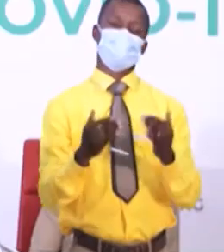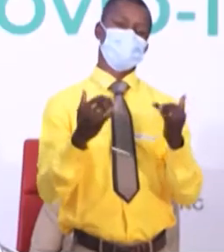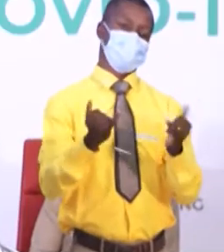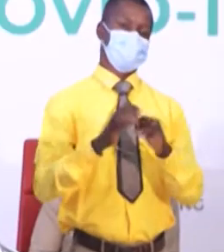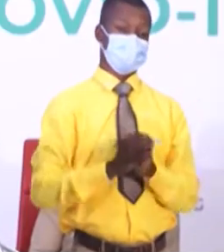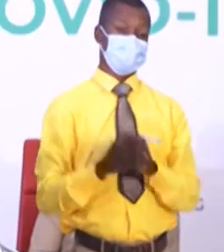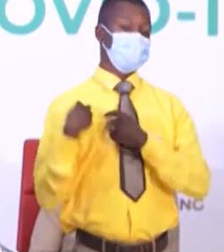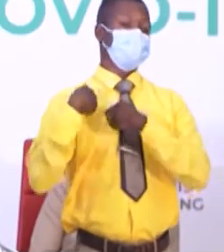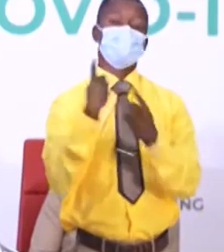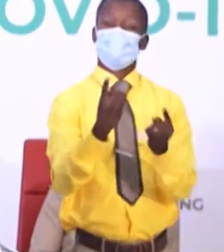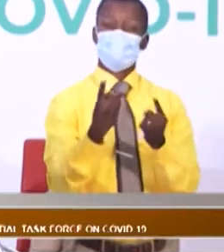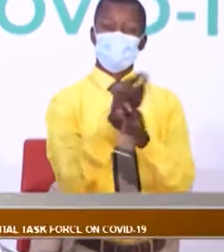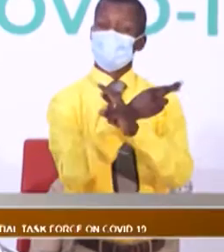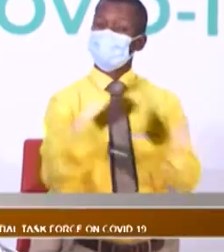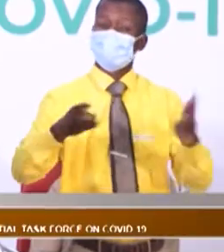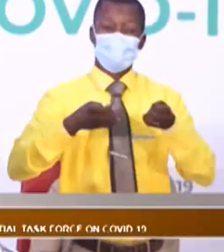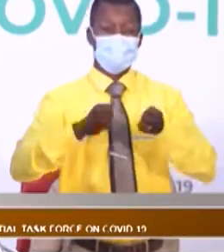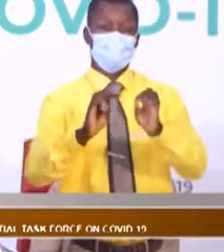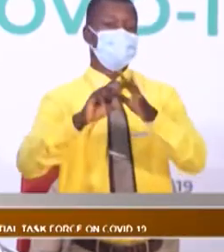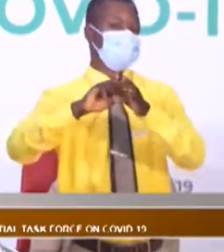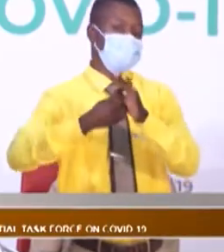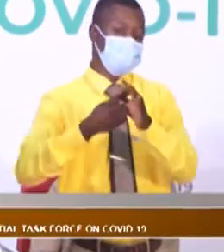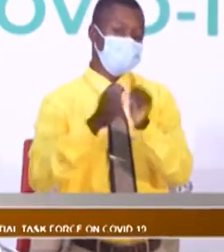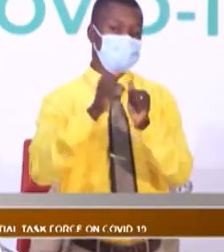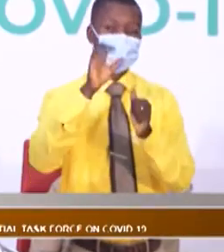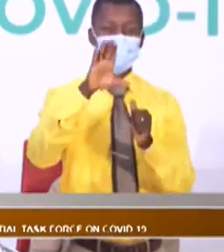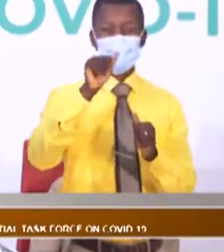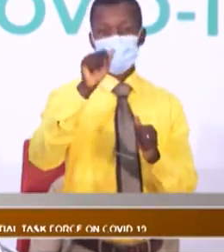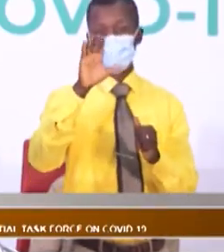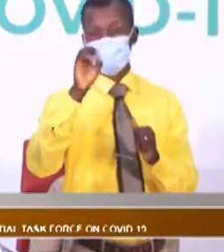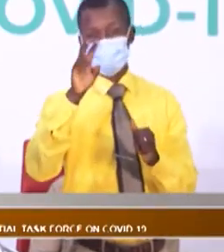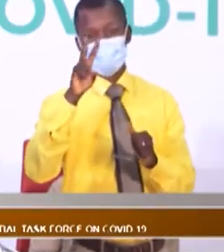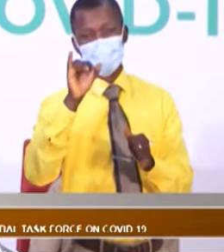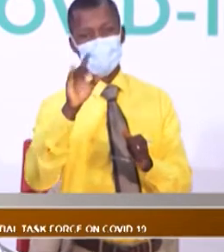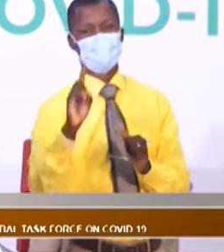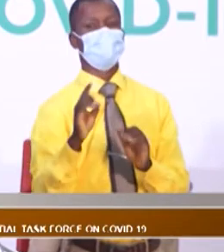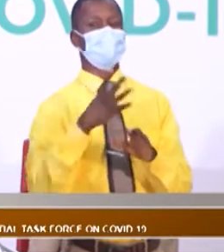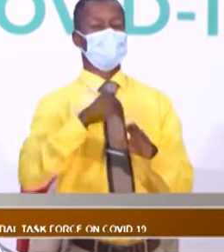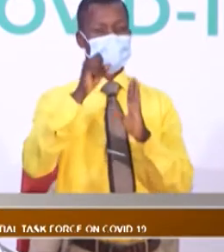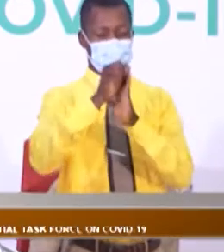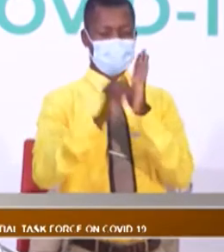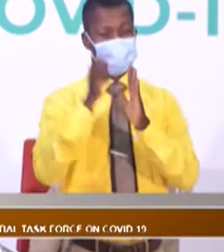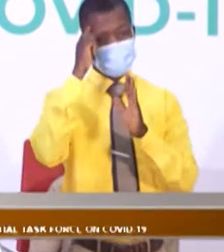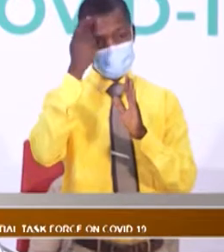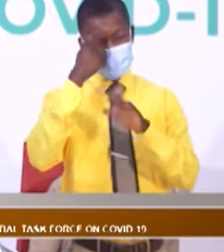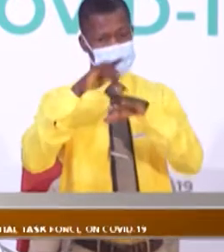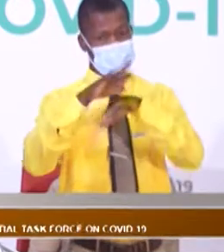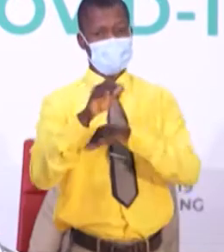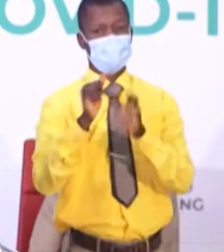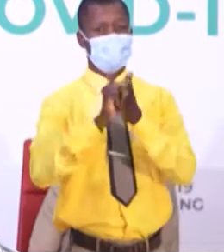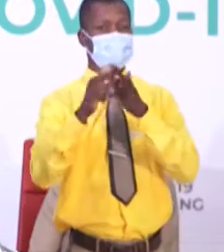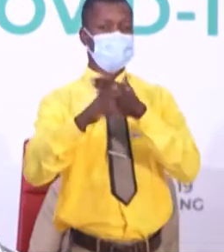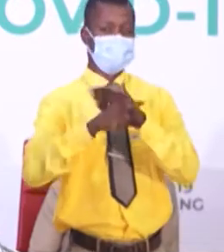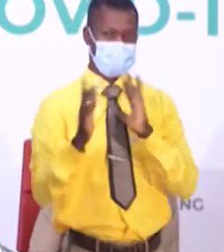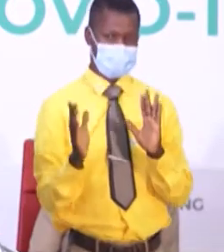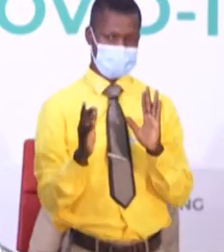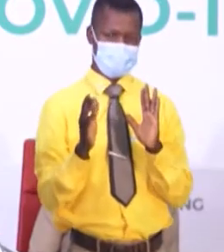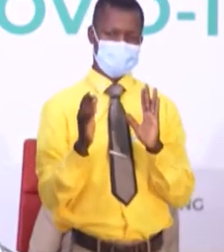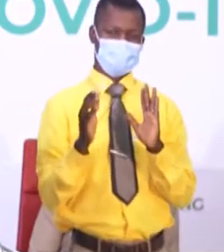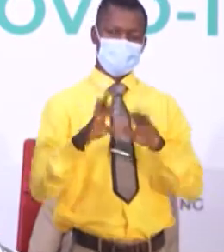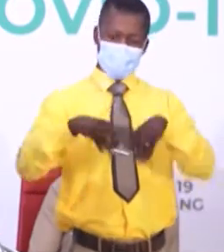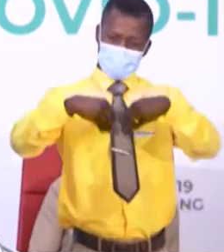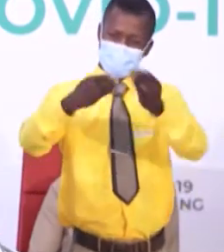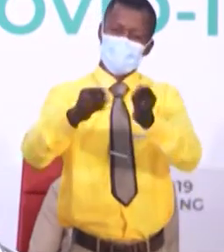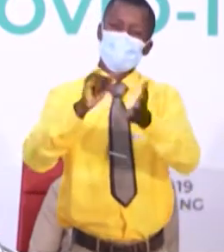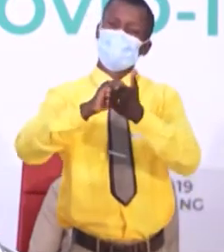relief effort began with CACOVID and the state governments in early August, official flagging off and handover of the palliatives have